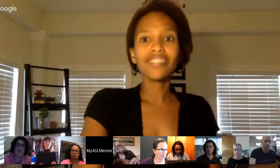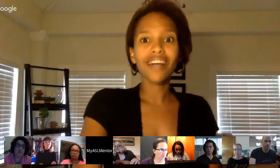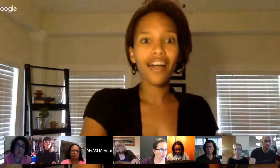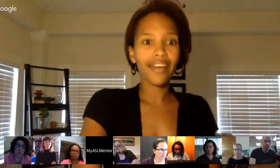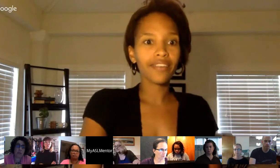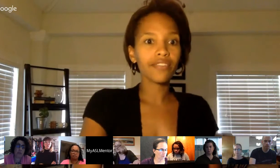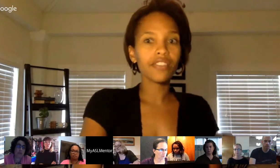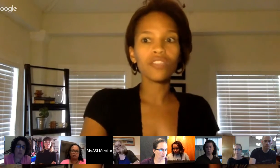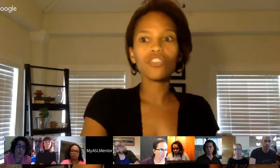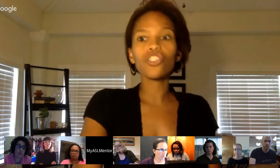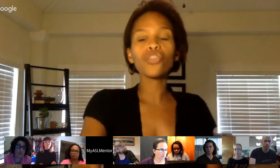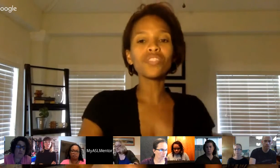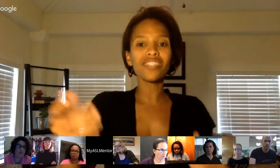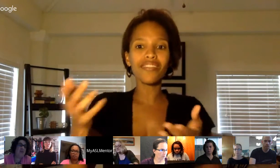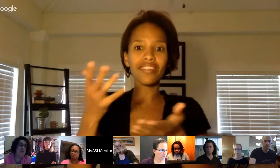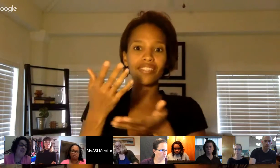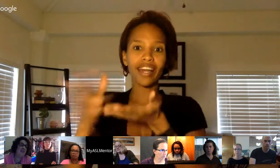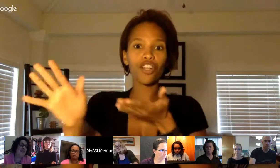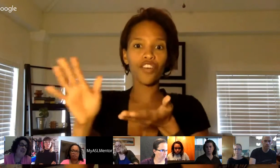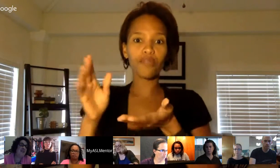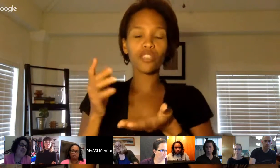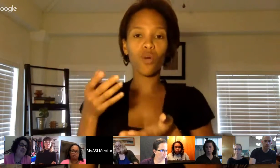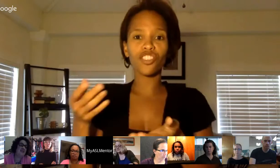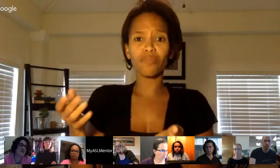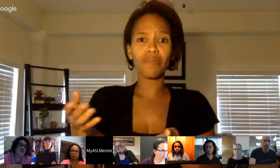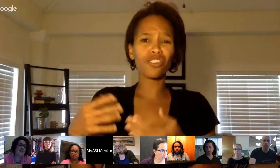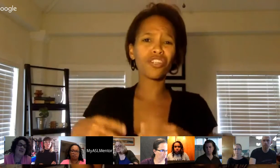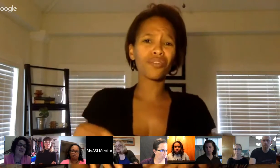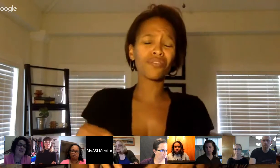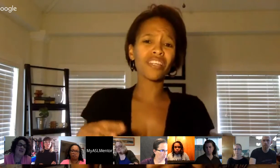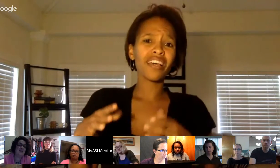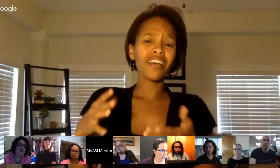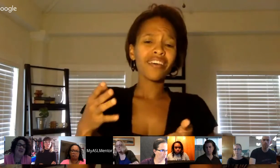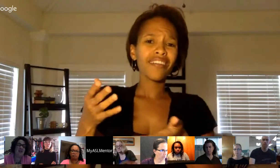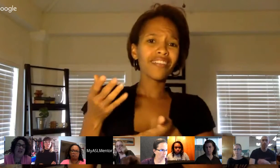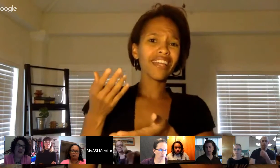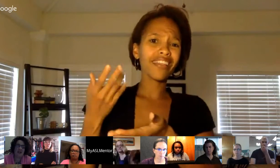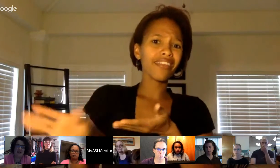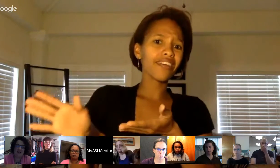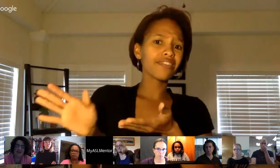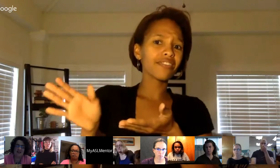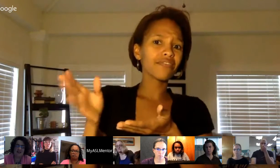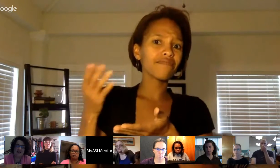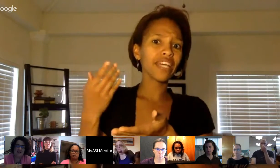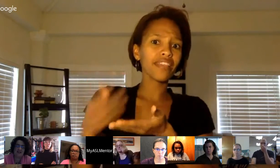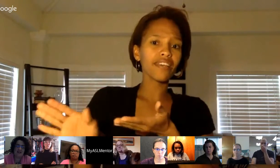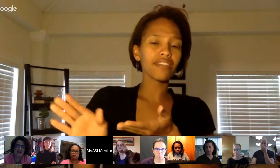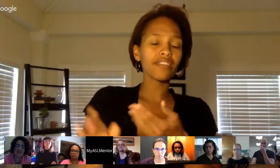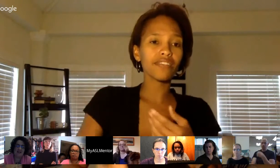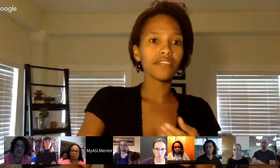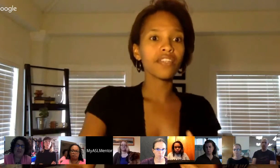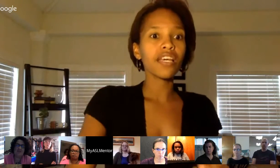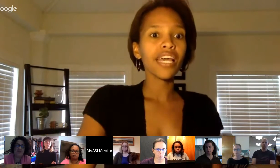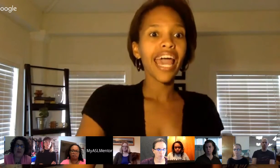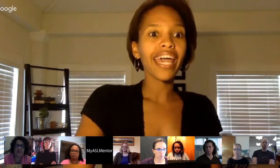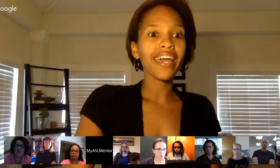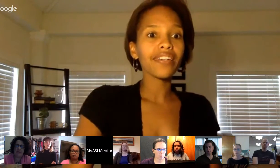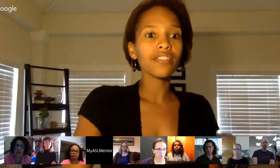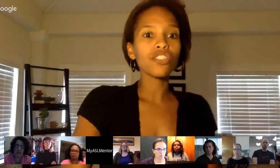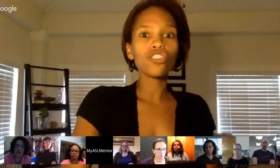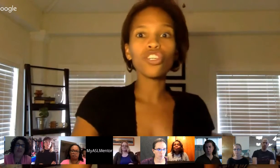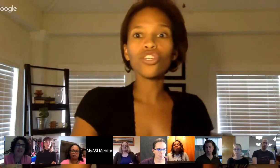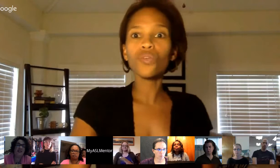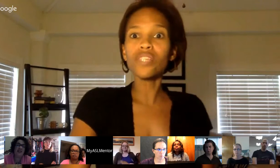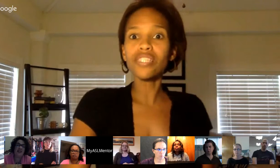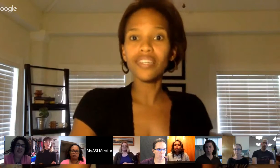she uses this sign. I don't know if everybody's watching me, but she goes like this, like this.